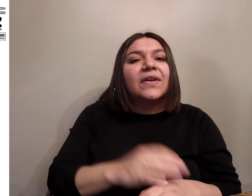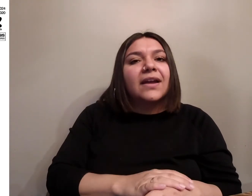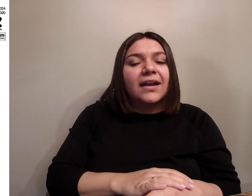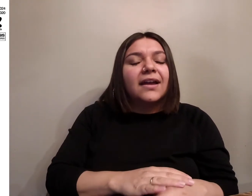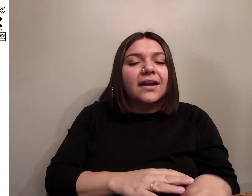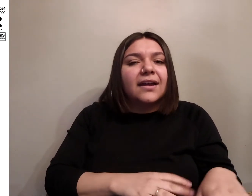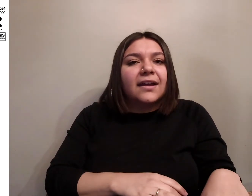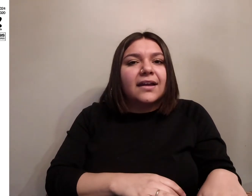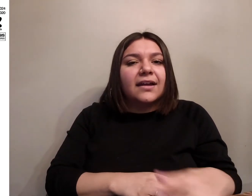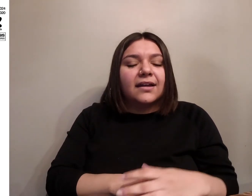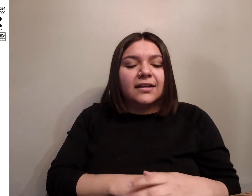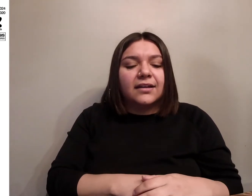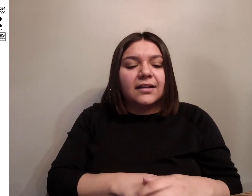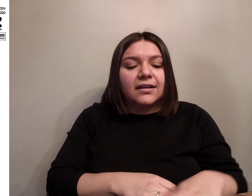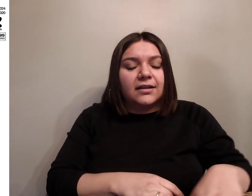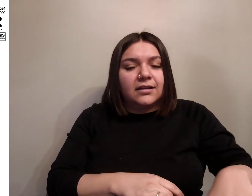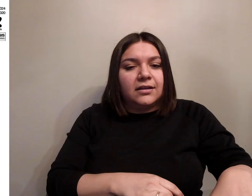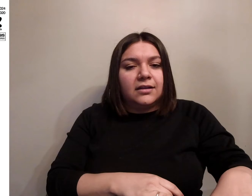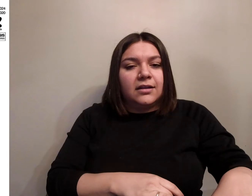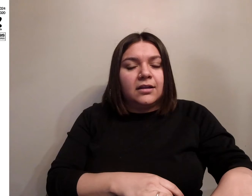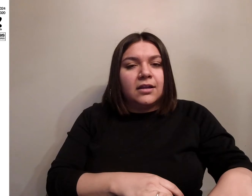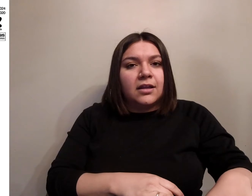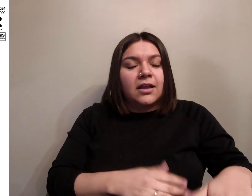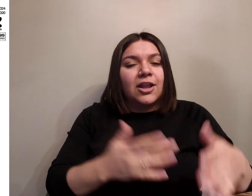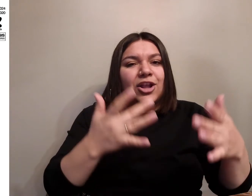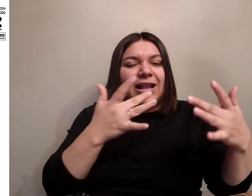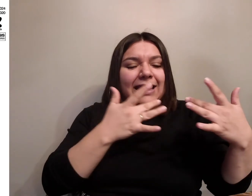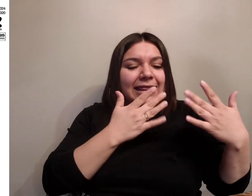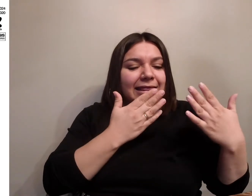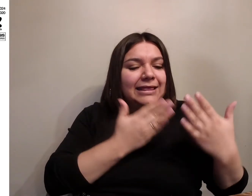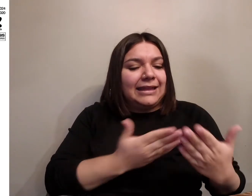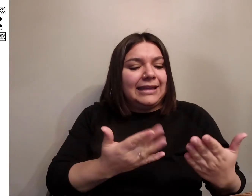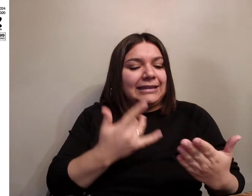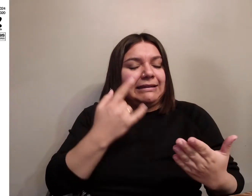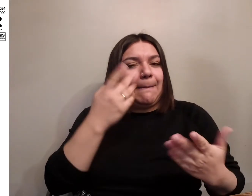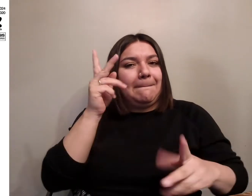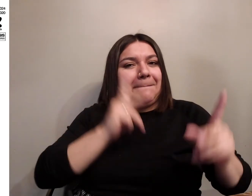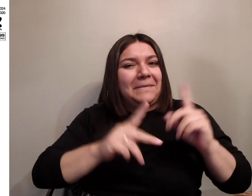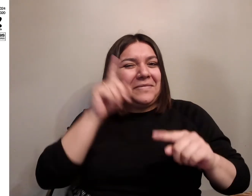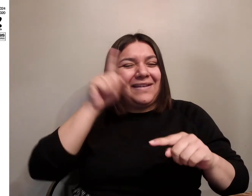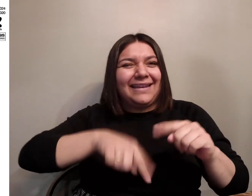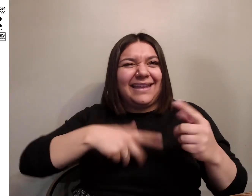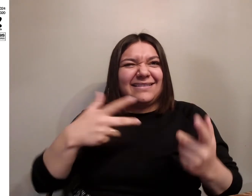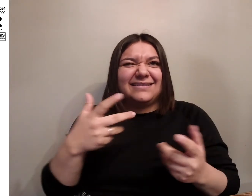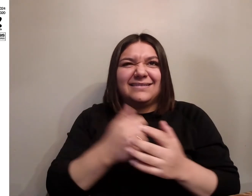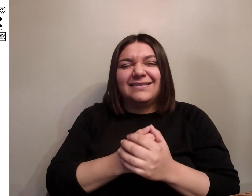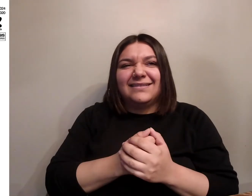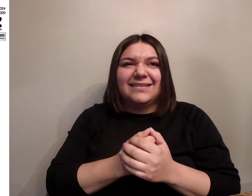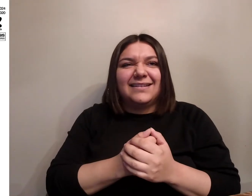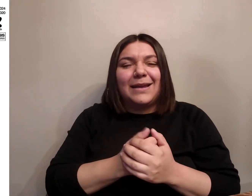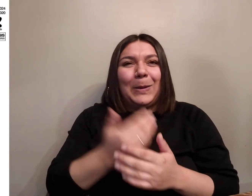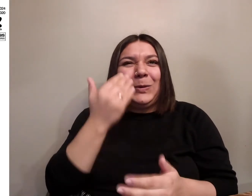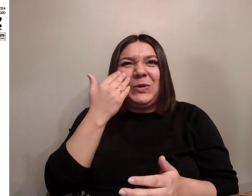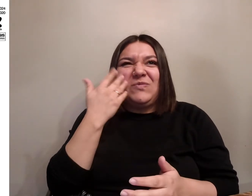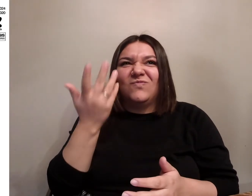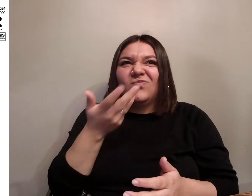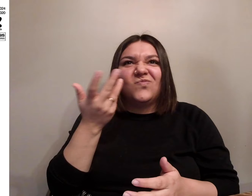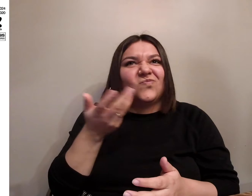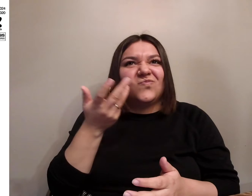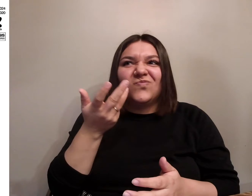and I've in that sense, there are things that one